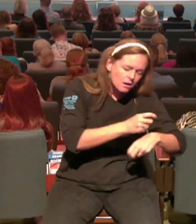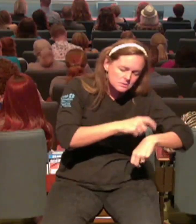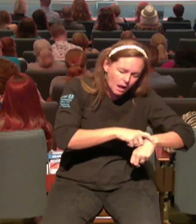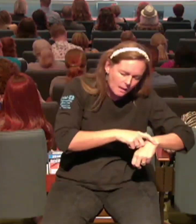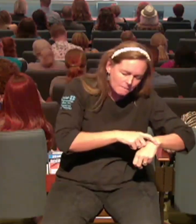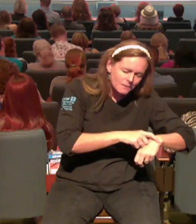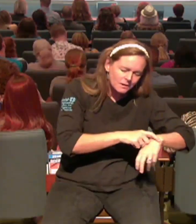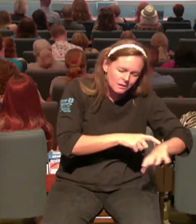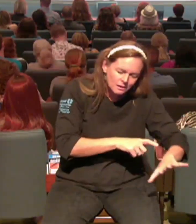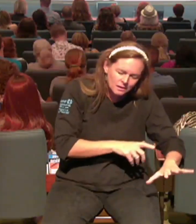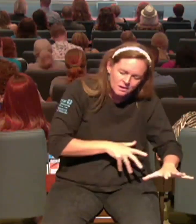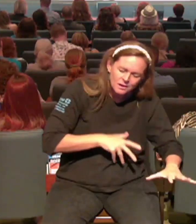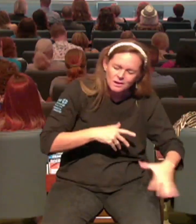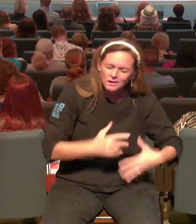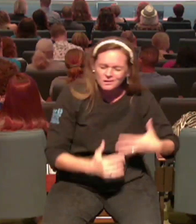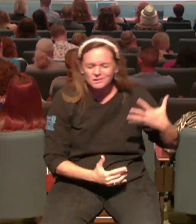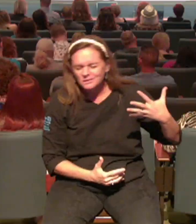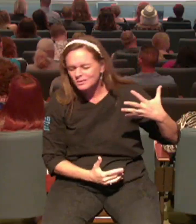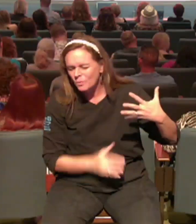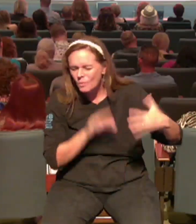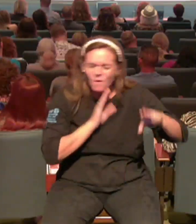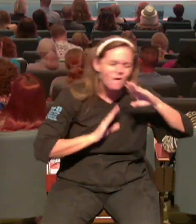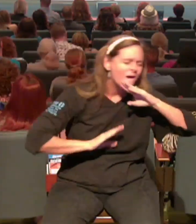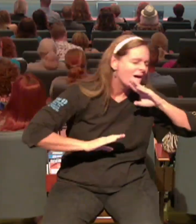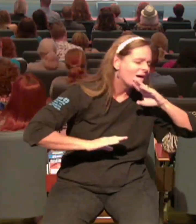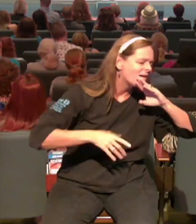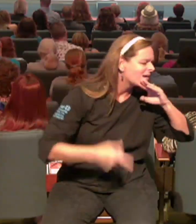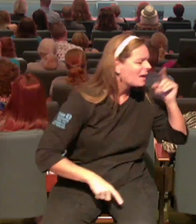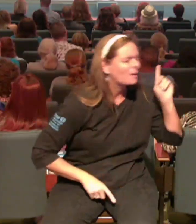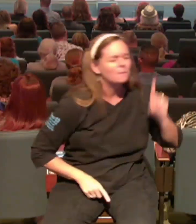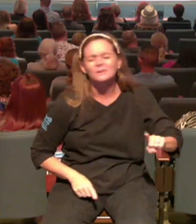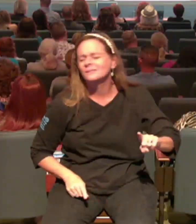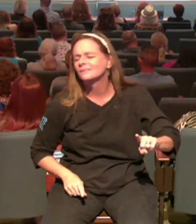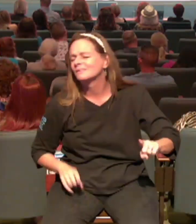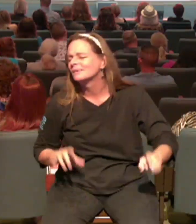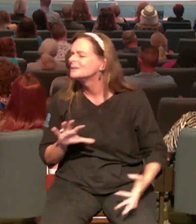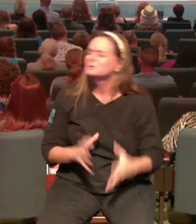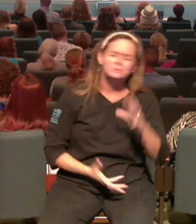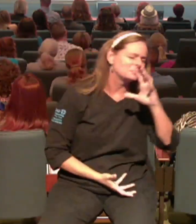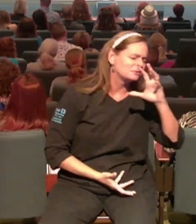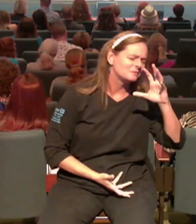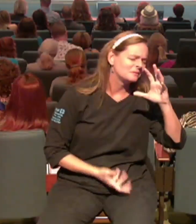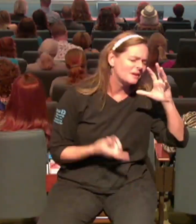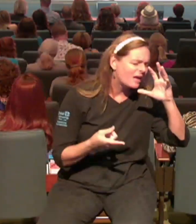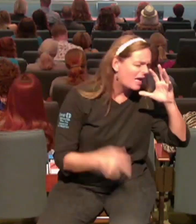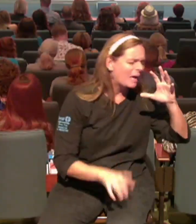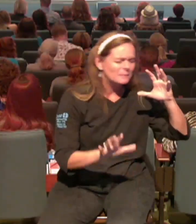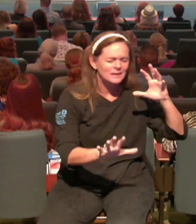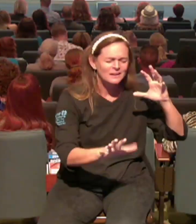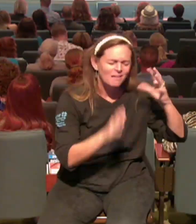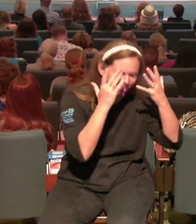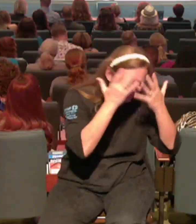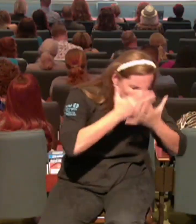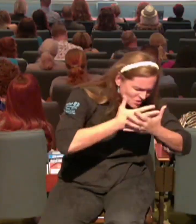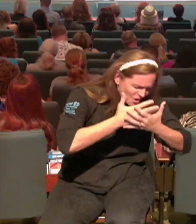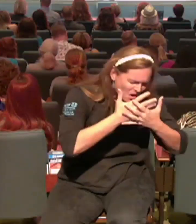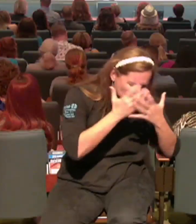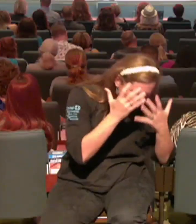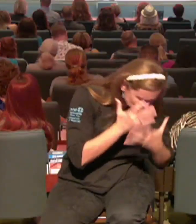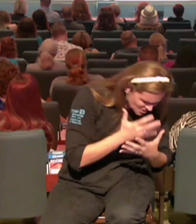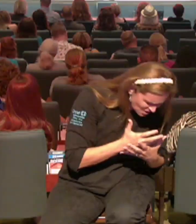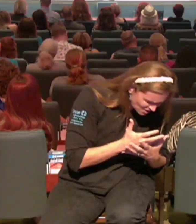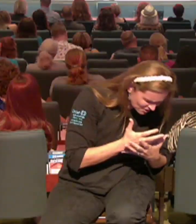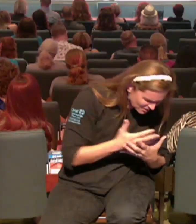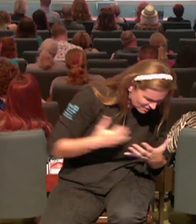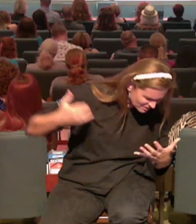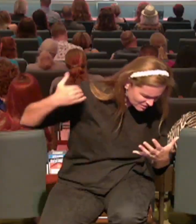life, trying to find her way, looking for something or someone to satisfy. And he says, "Listen, if you follow me,